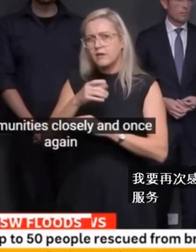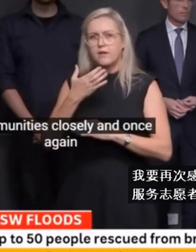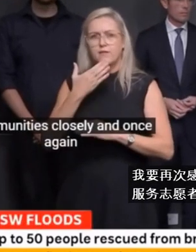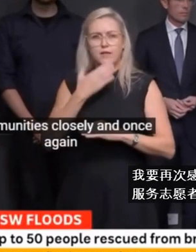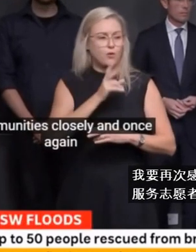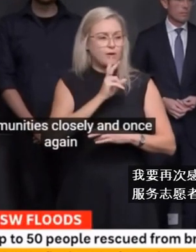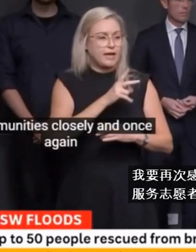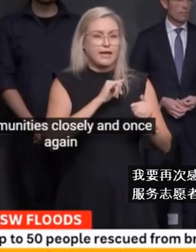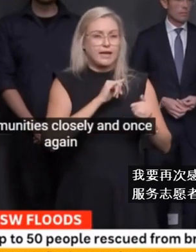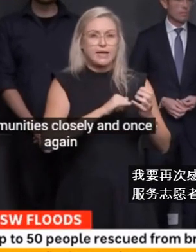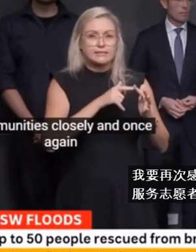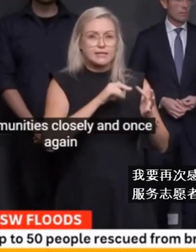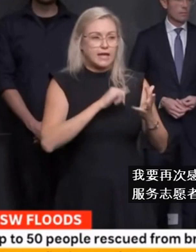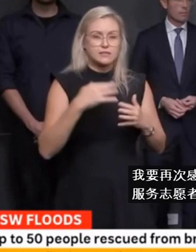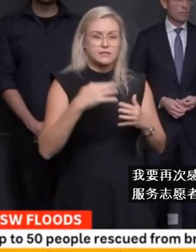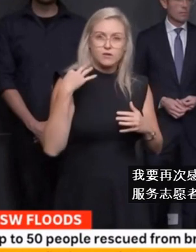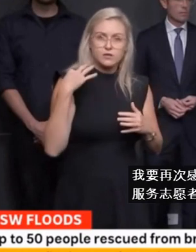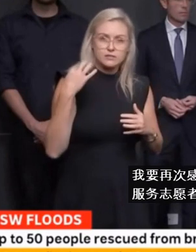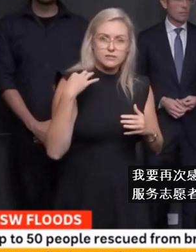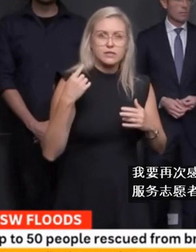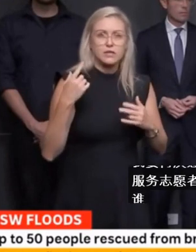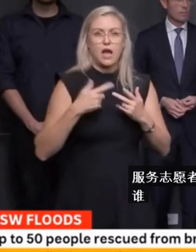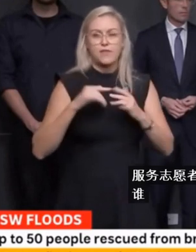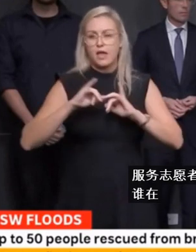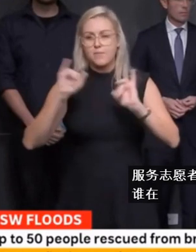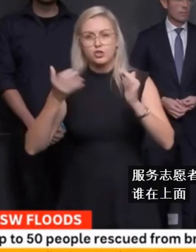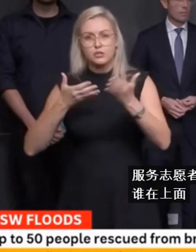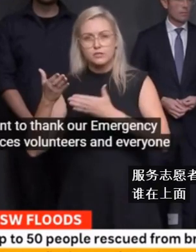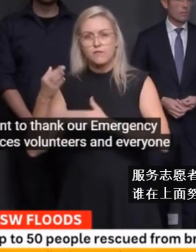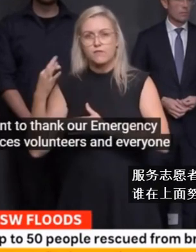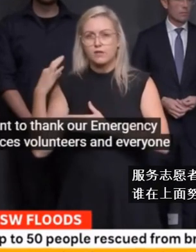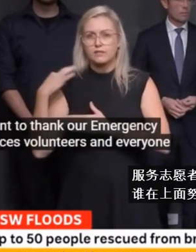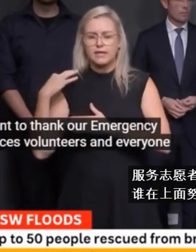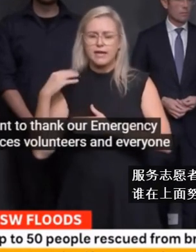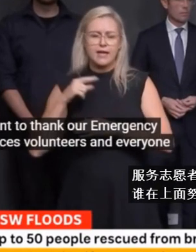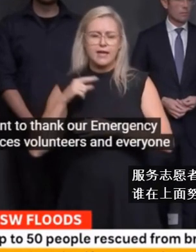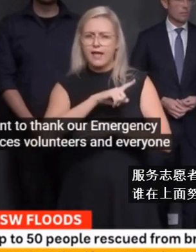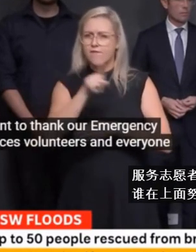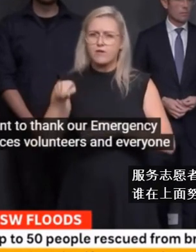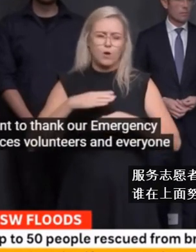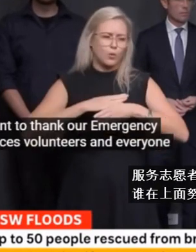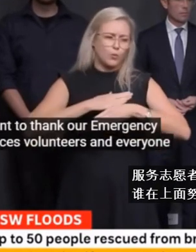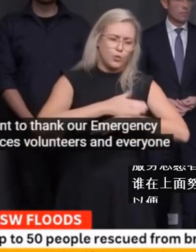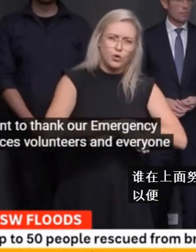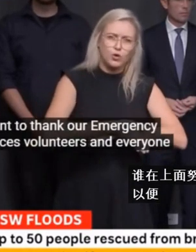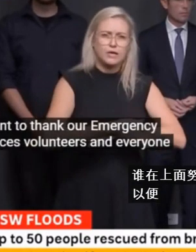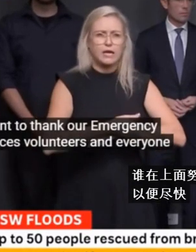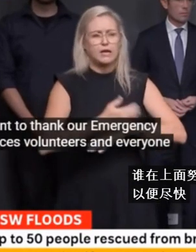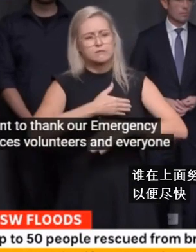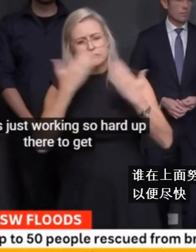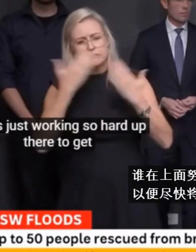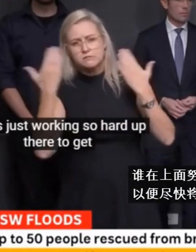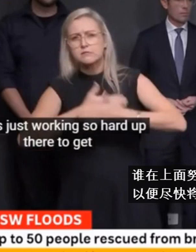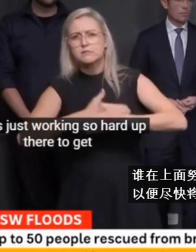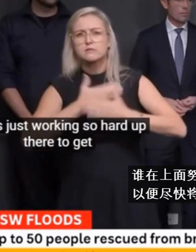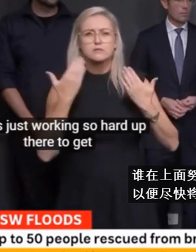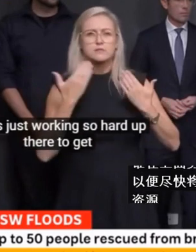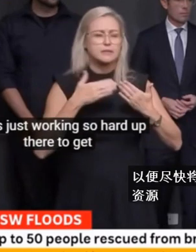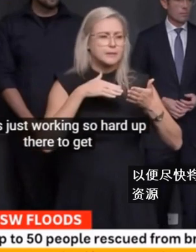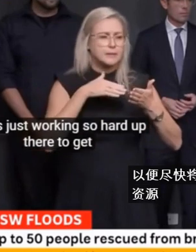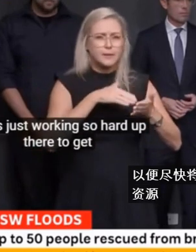emergency services volunteers and everyone who's just working so hard up there to